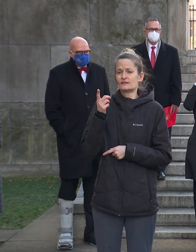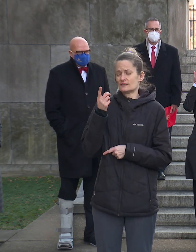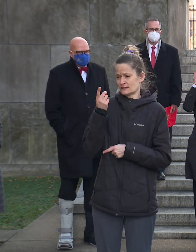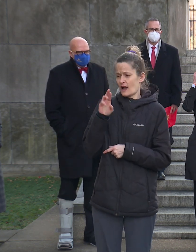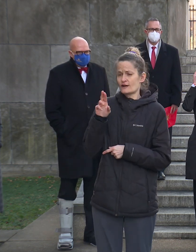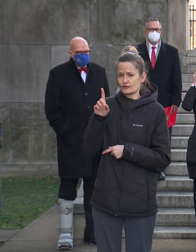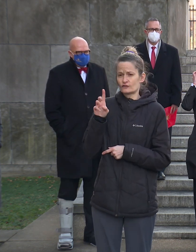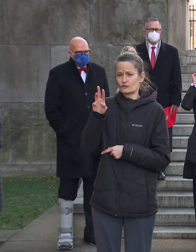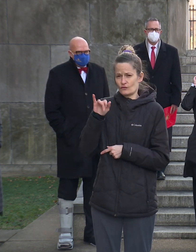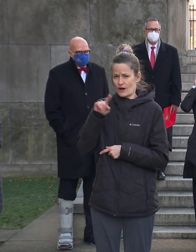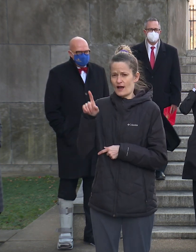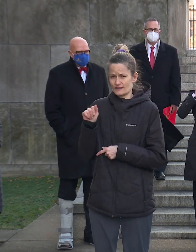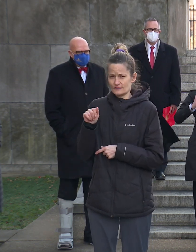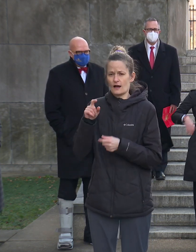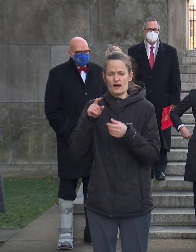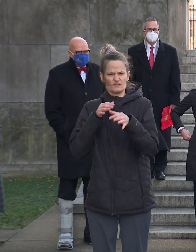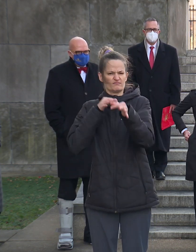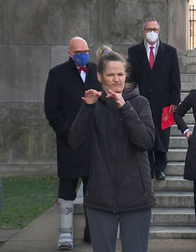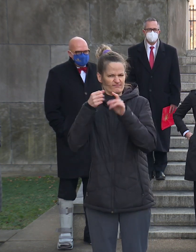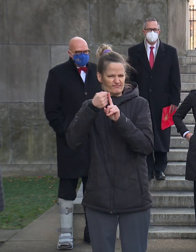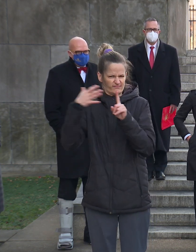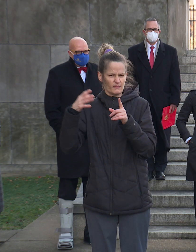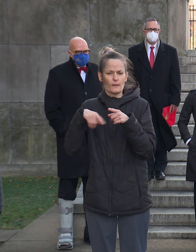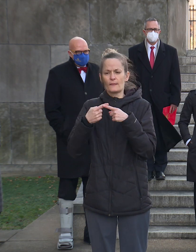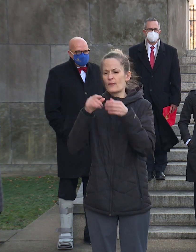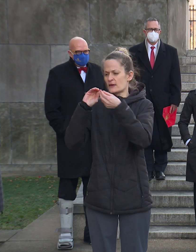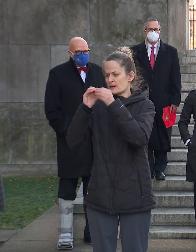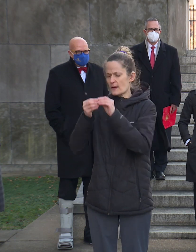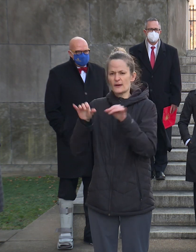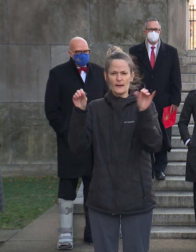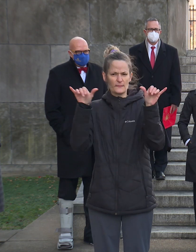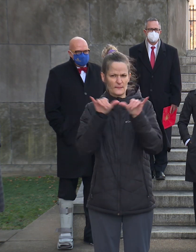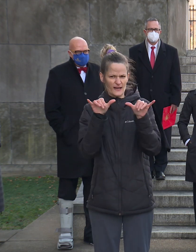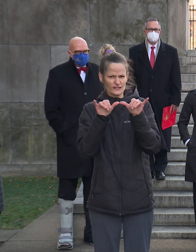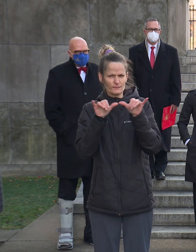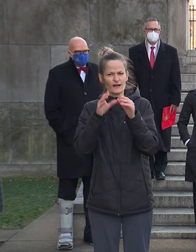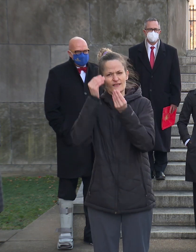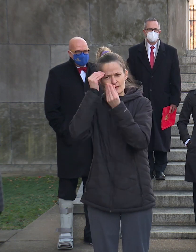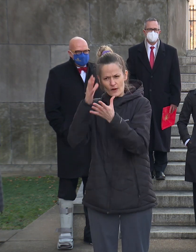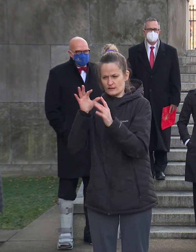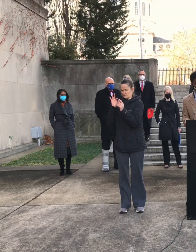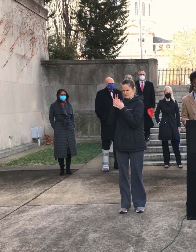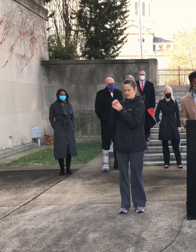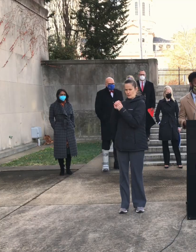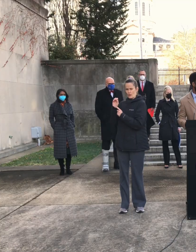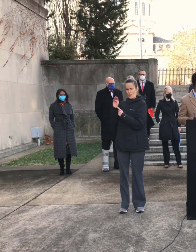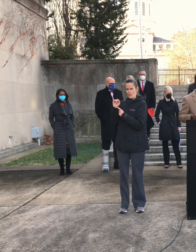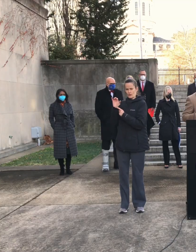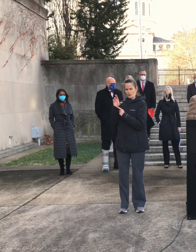metrics, provide updates on Omicron, as well as talk briefly about our home testing pilot. Dr. D?